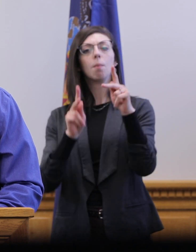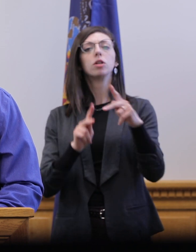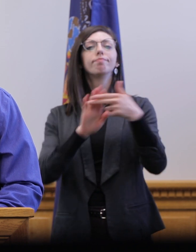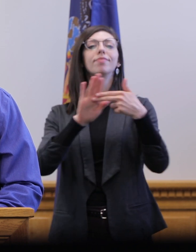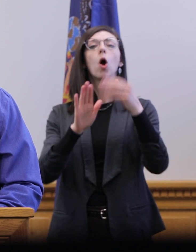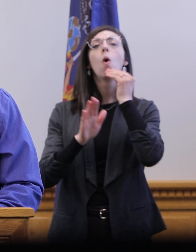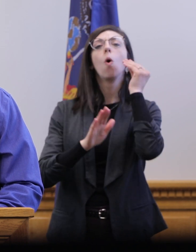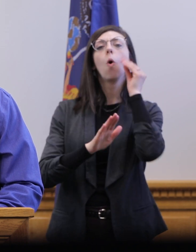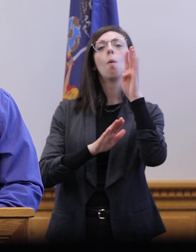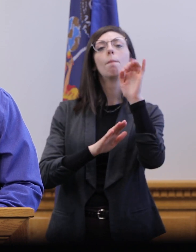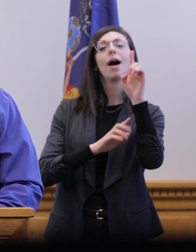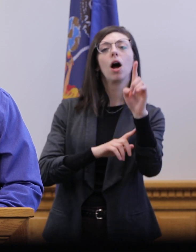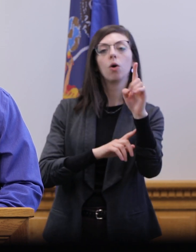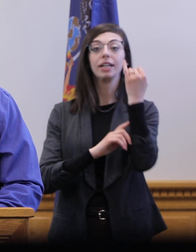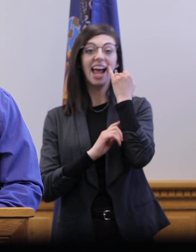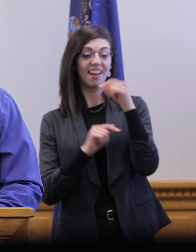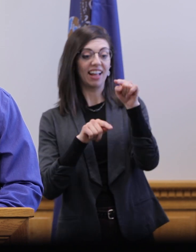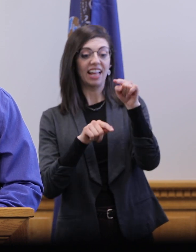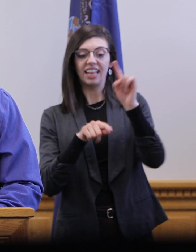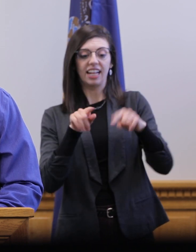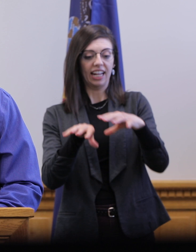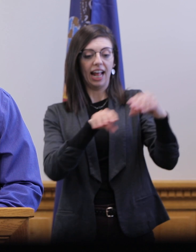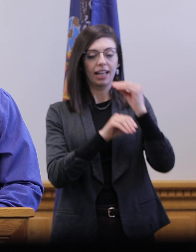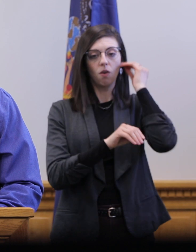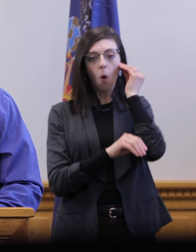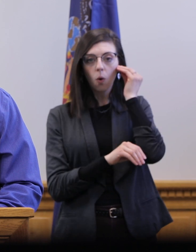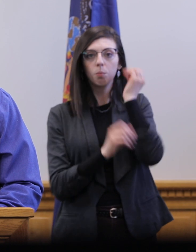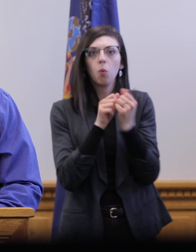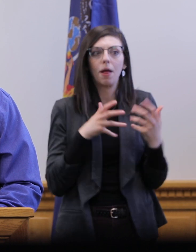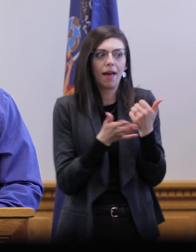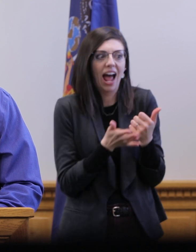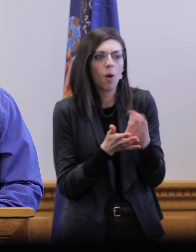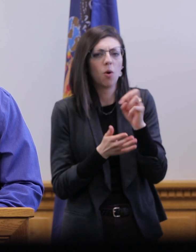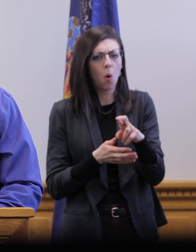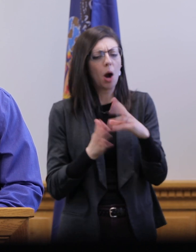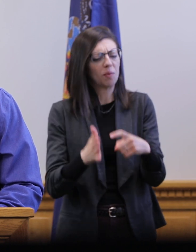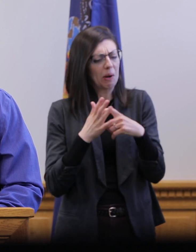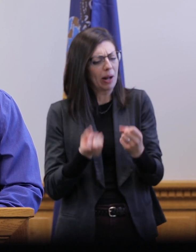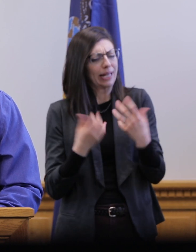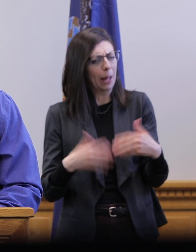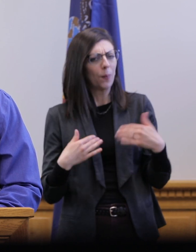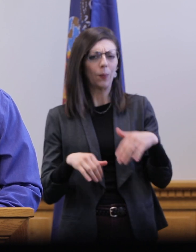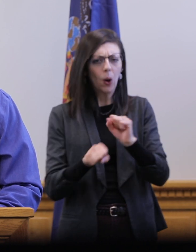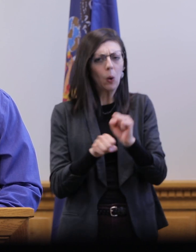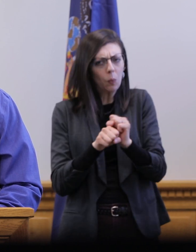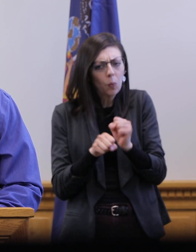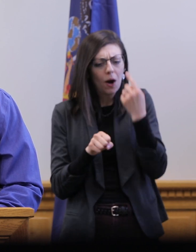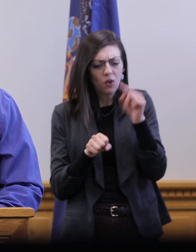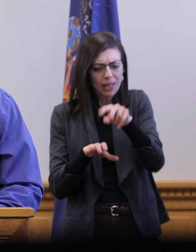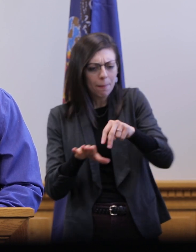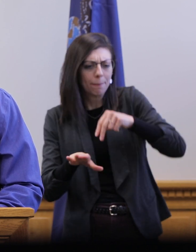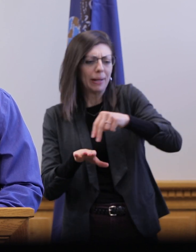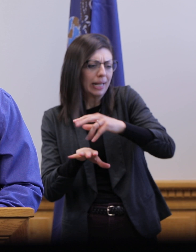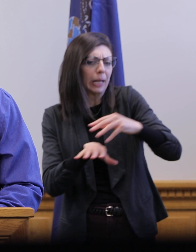they are unable to leave their home without help or without a considerable amount of effort. People who are homebound may call the Health